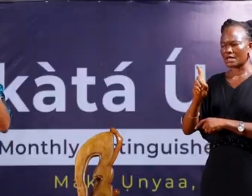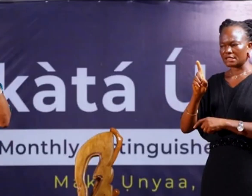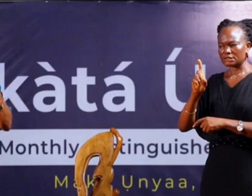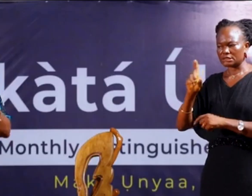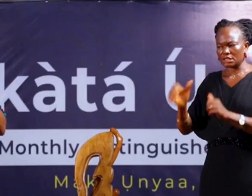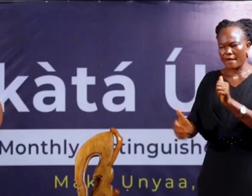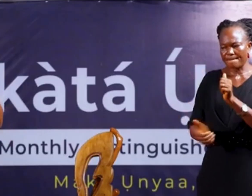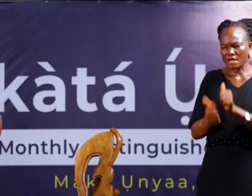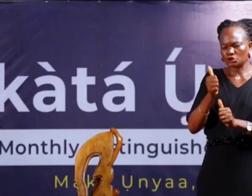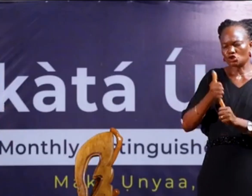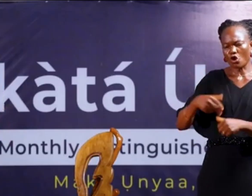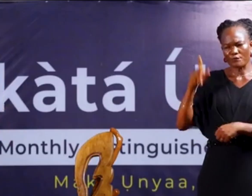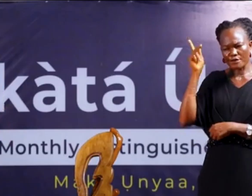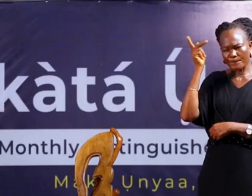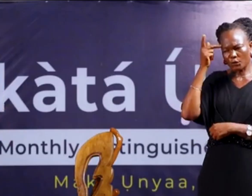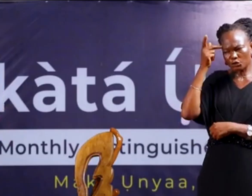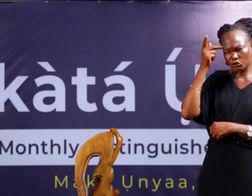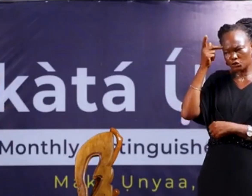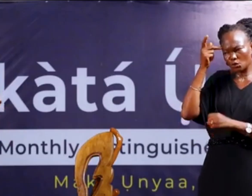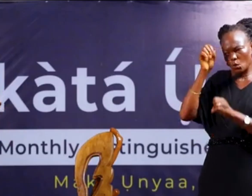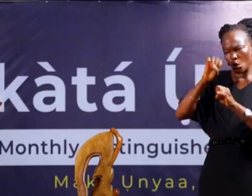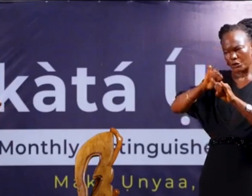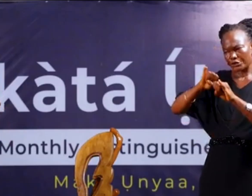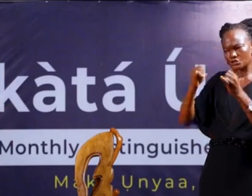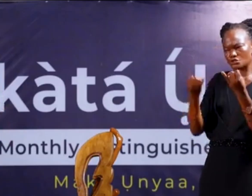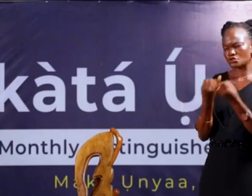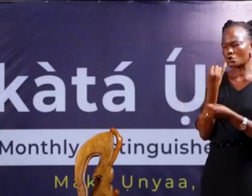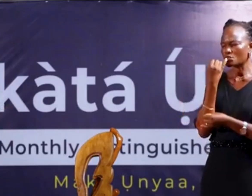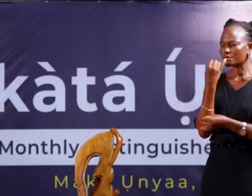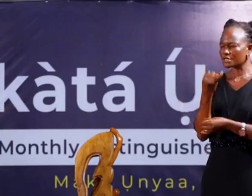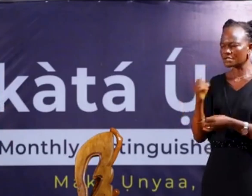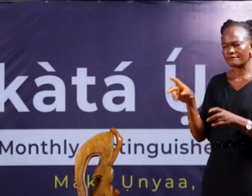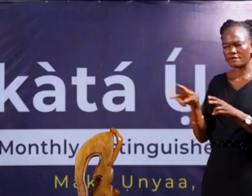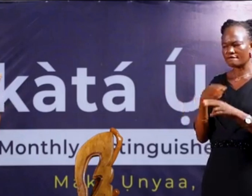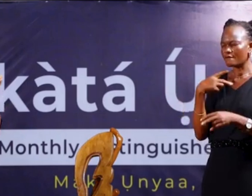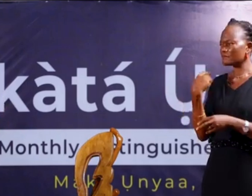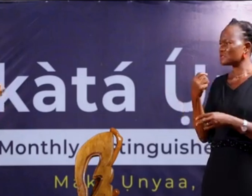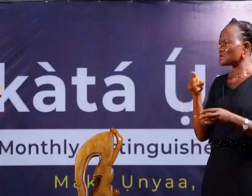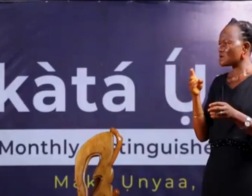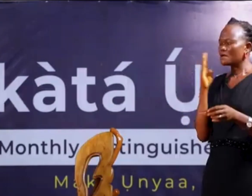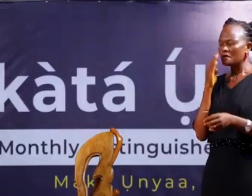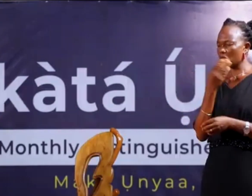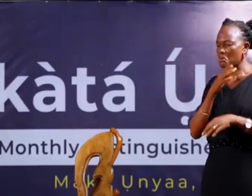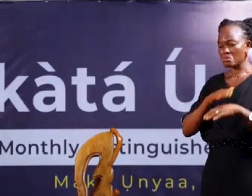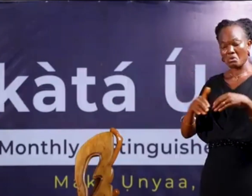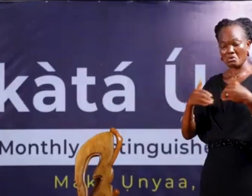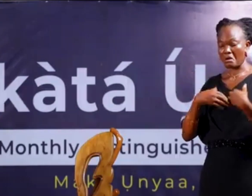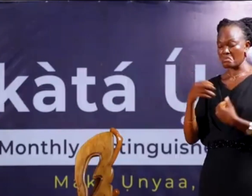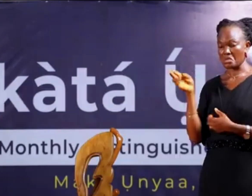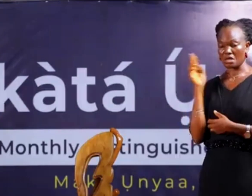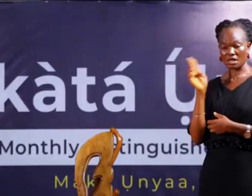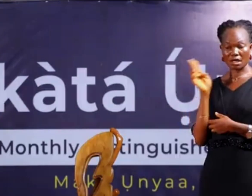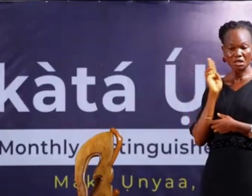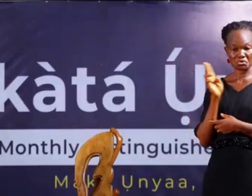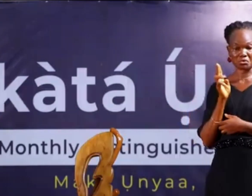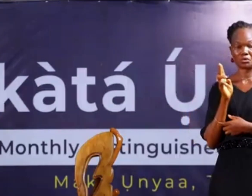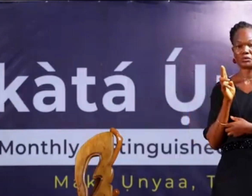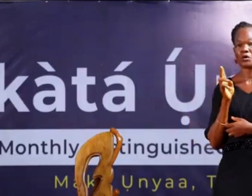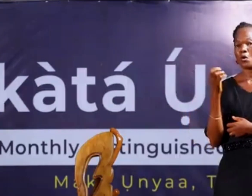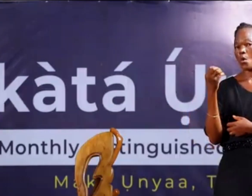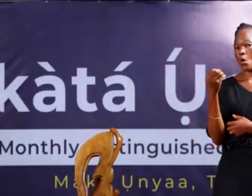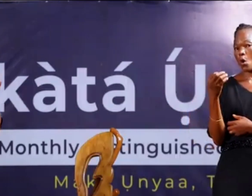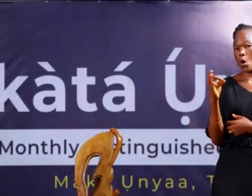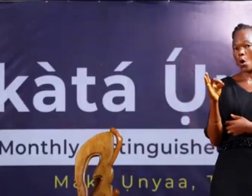nature of the political institution is very republican. The Igbo didn't have a history